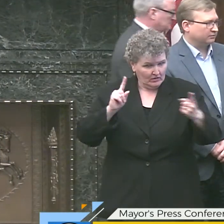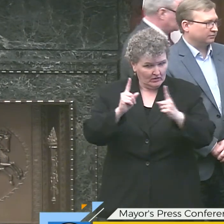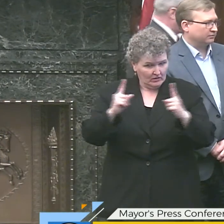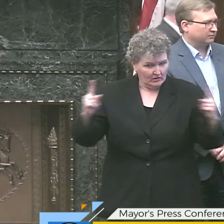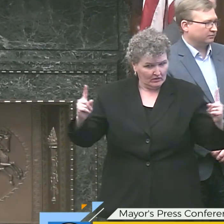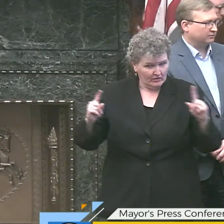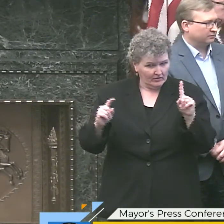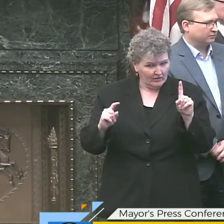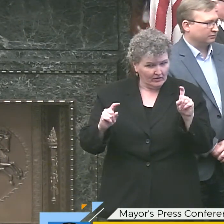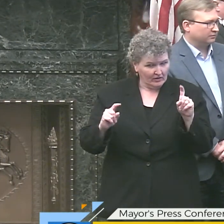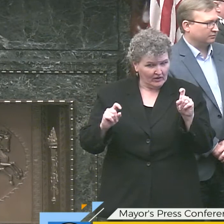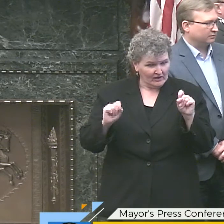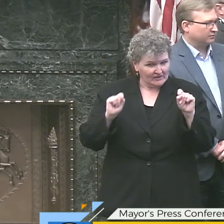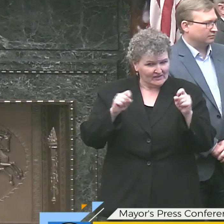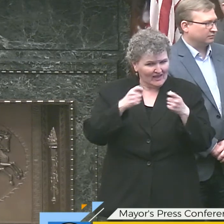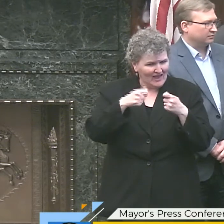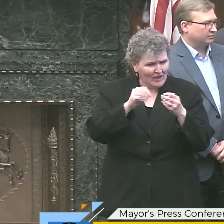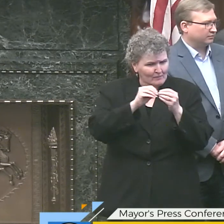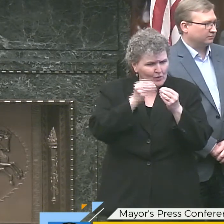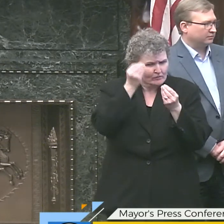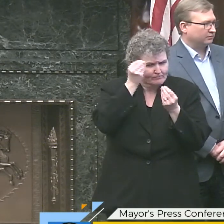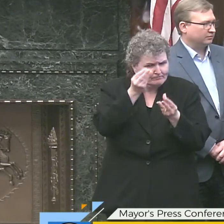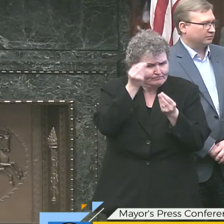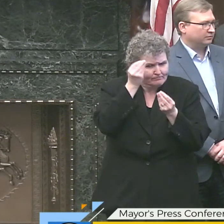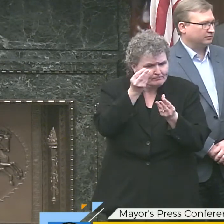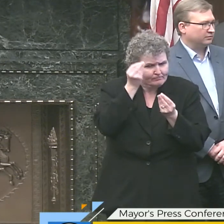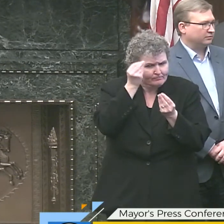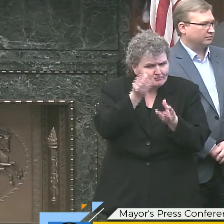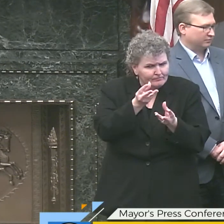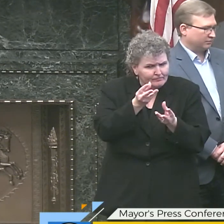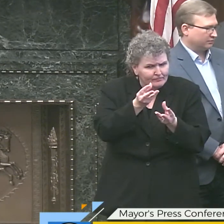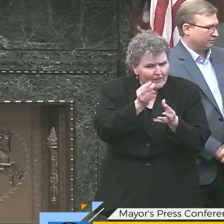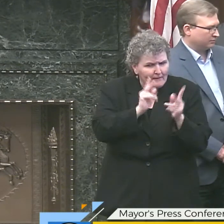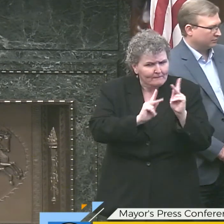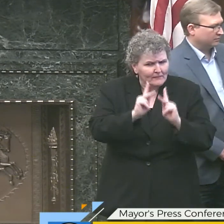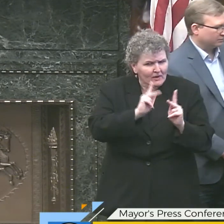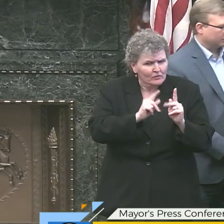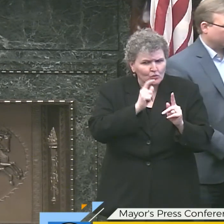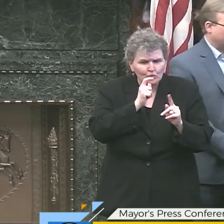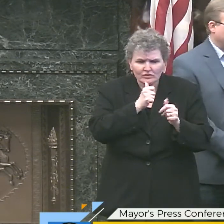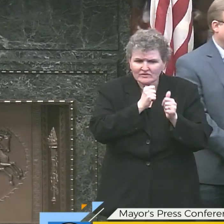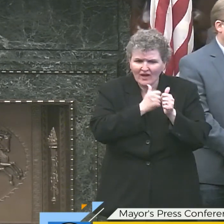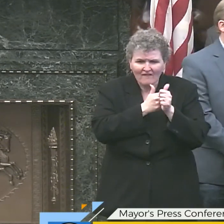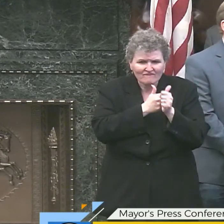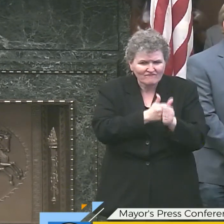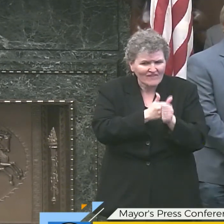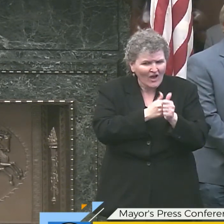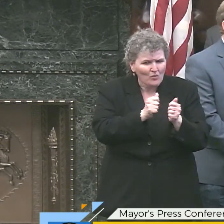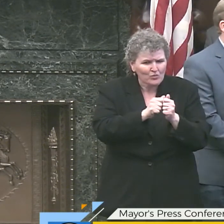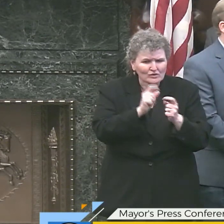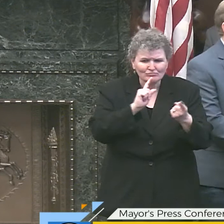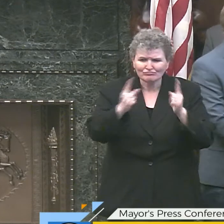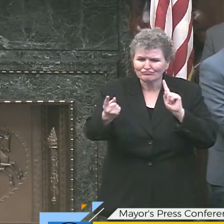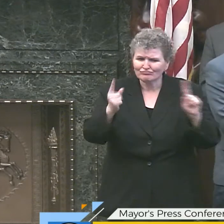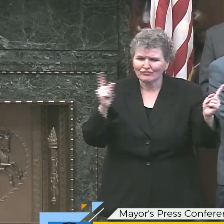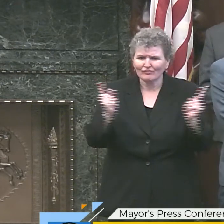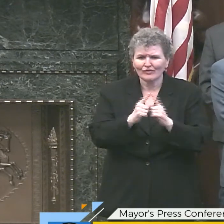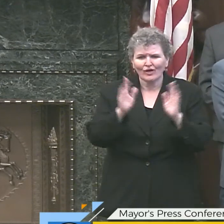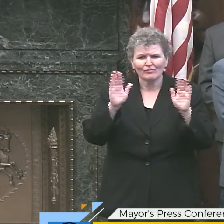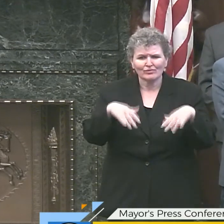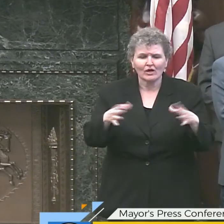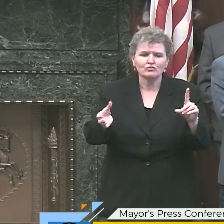the administration in regards to arresting or issuing tickets to people who are not complying with social distancing? Sure. So